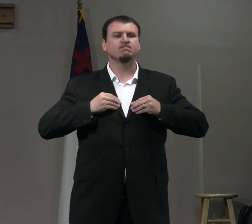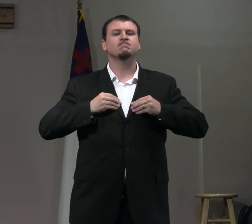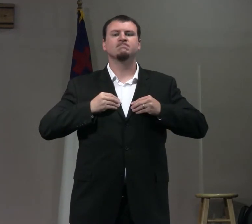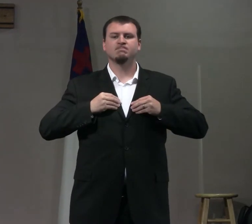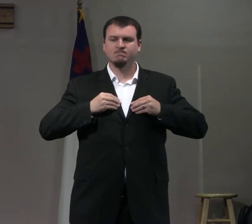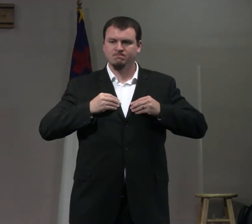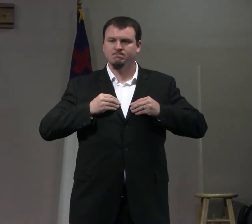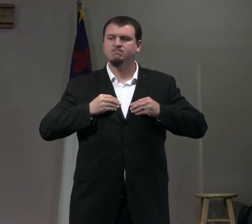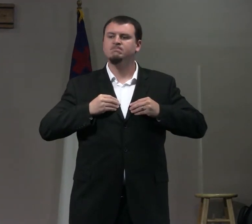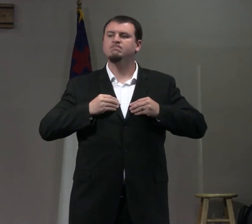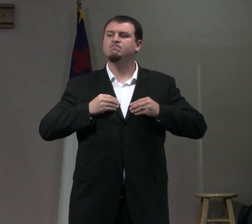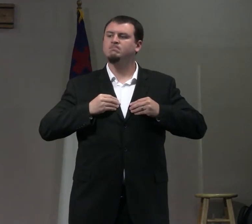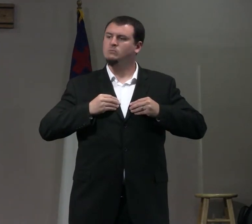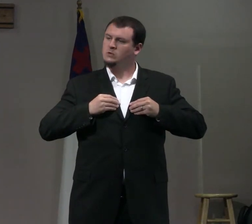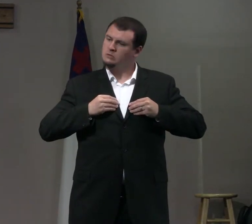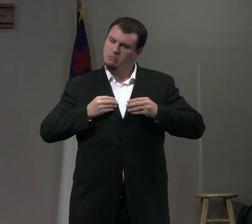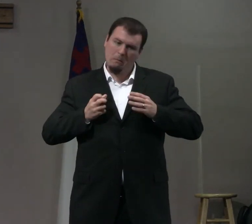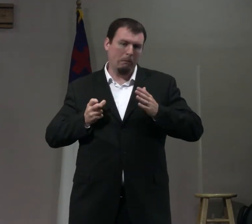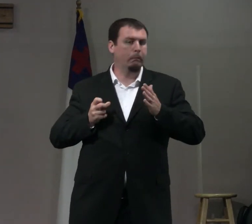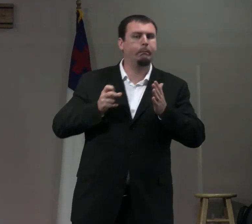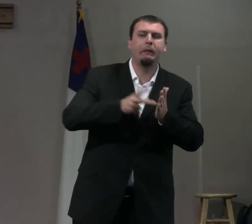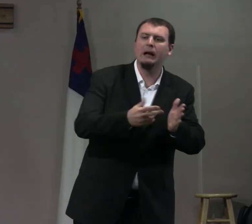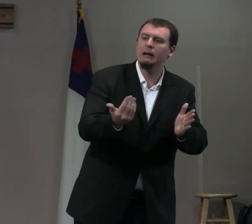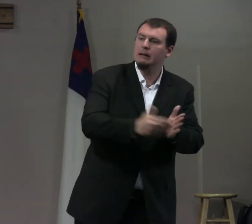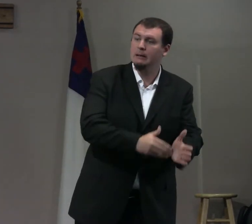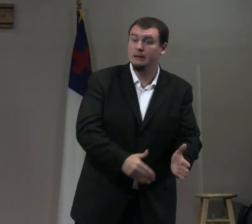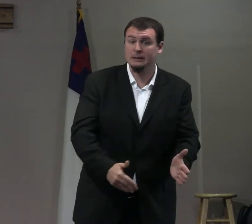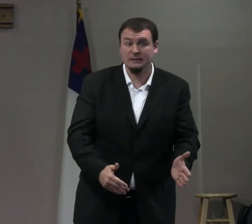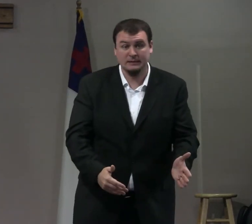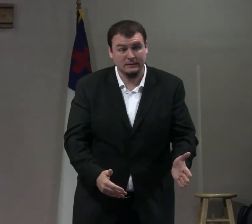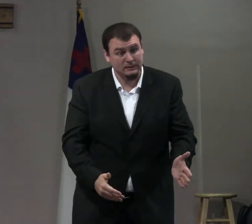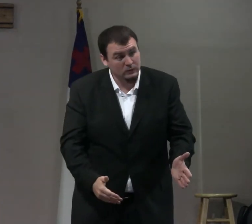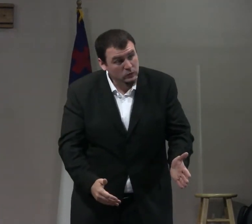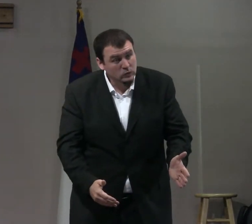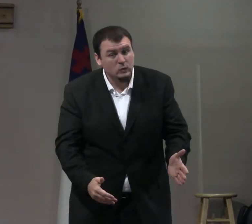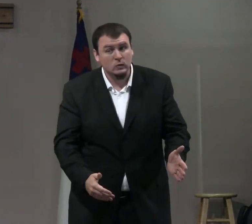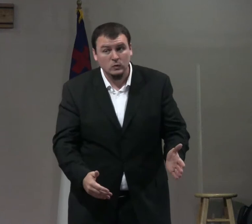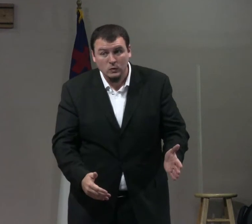do to go from there. They accepted that and moved on and got back.